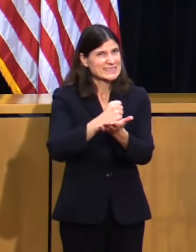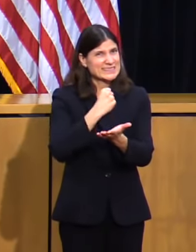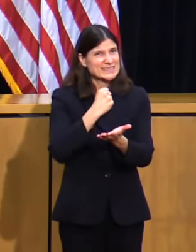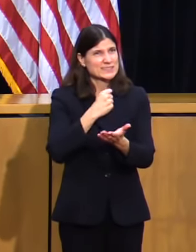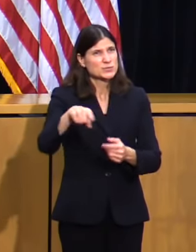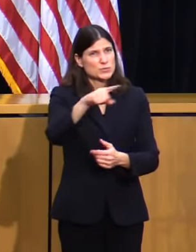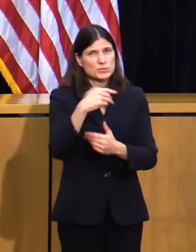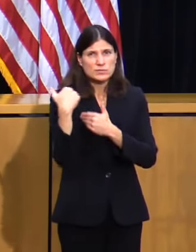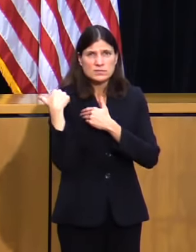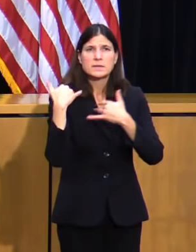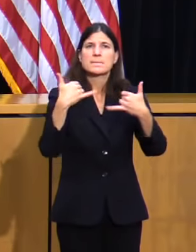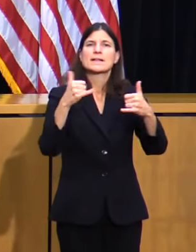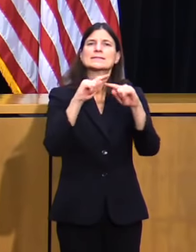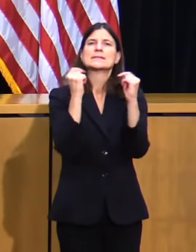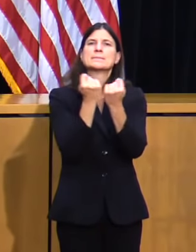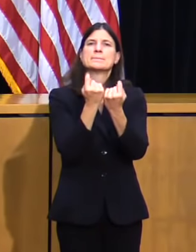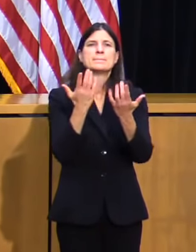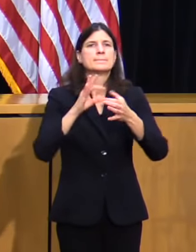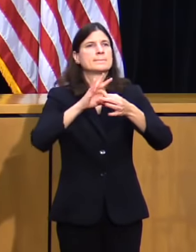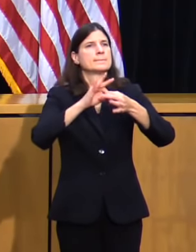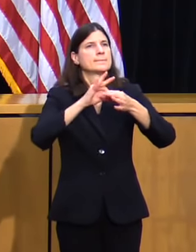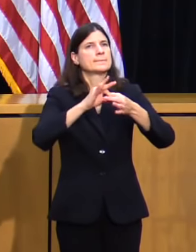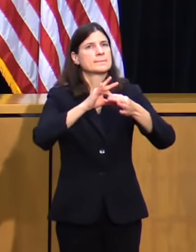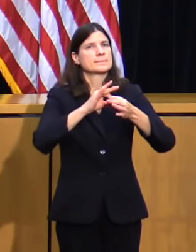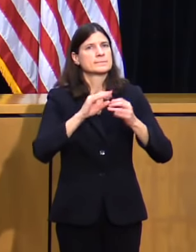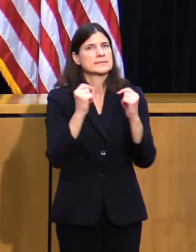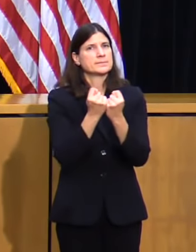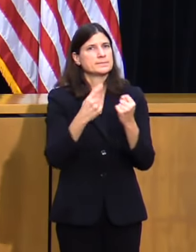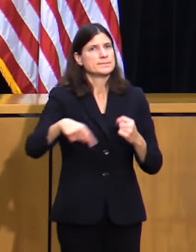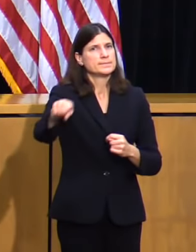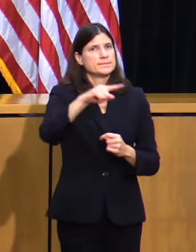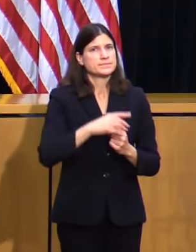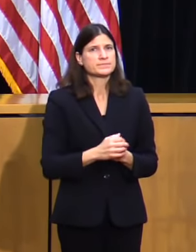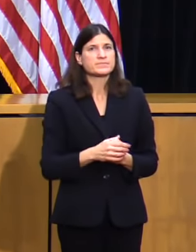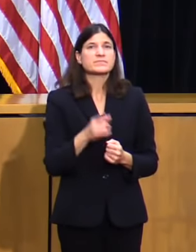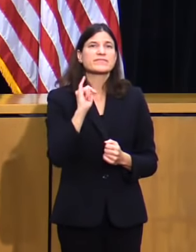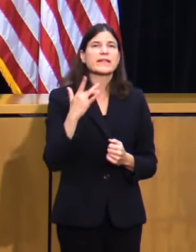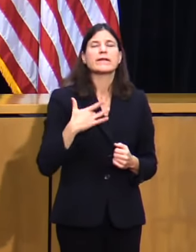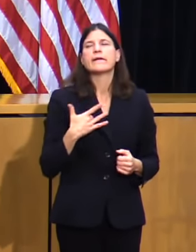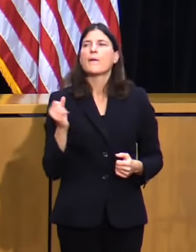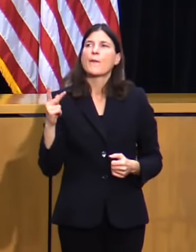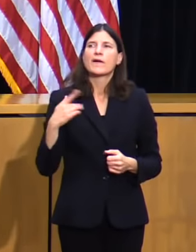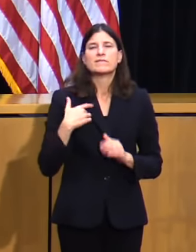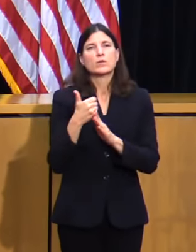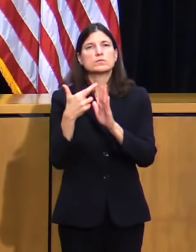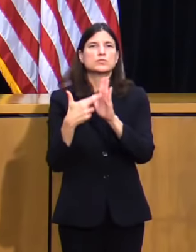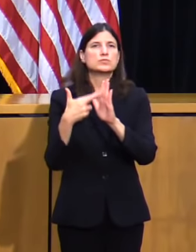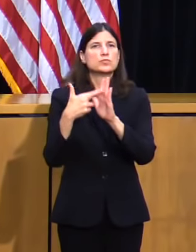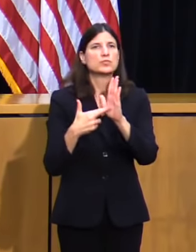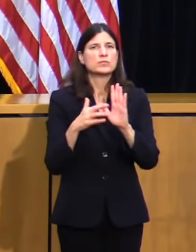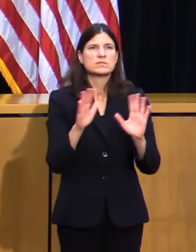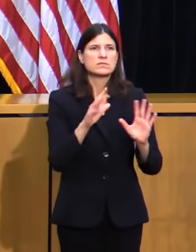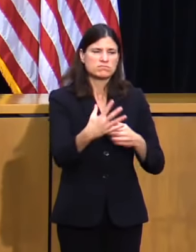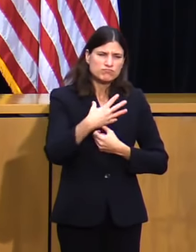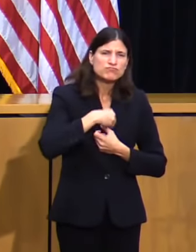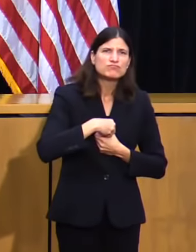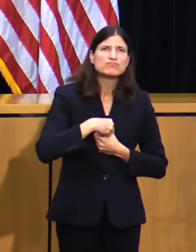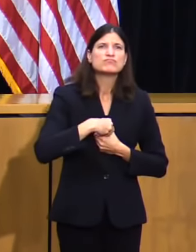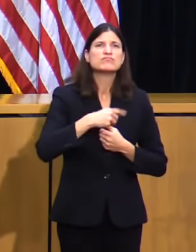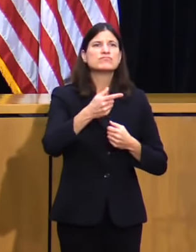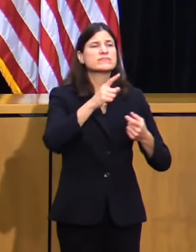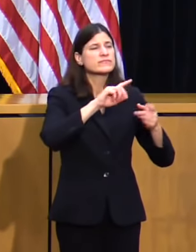the more likely we are as a Commonwealth to weather what is obviously a really